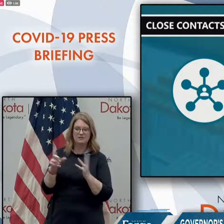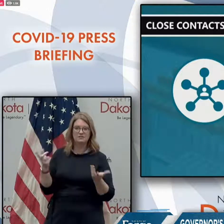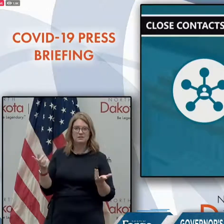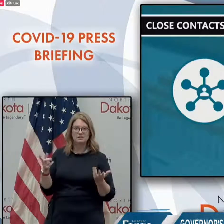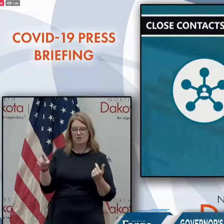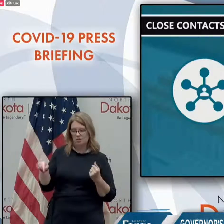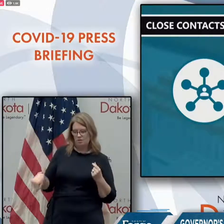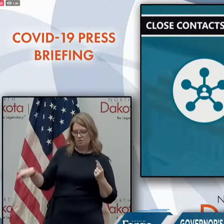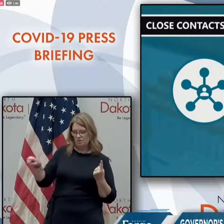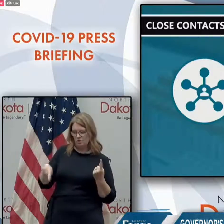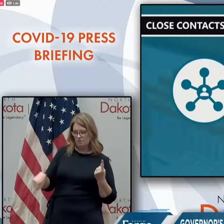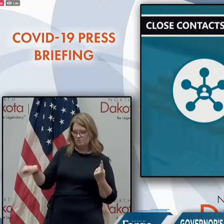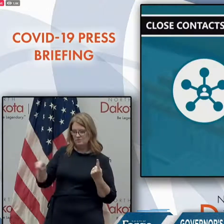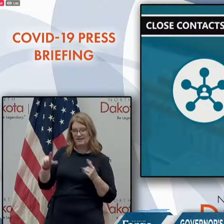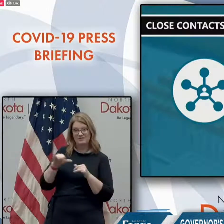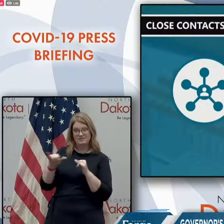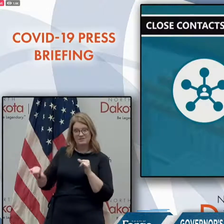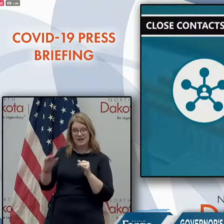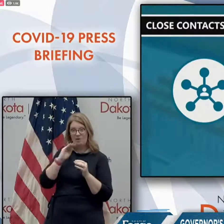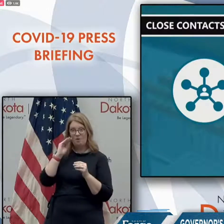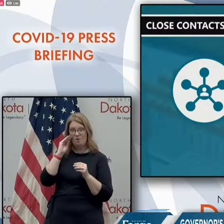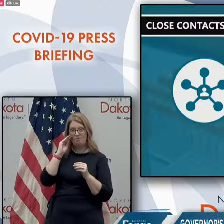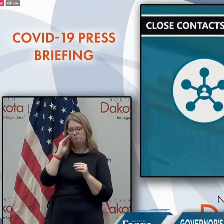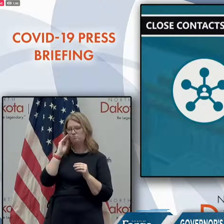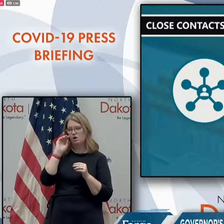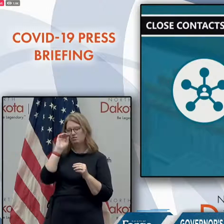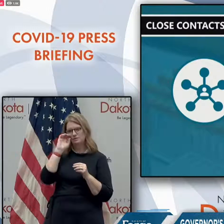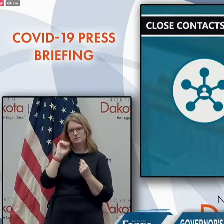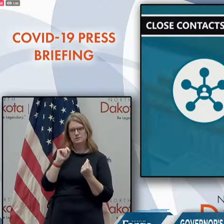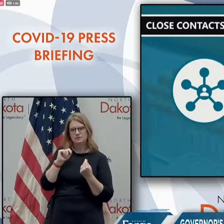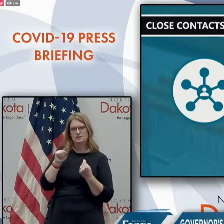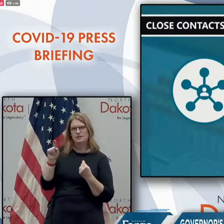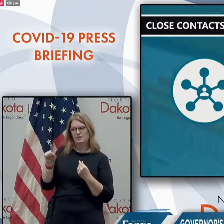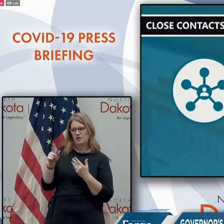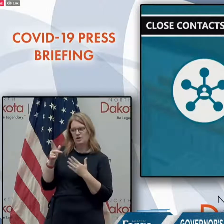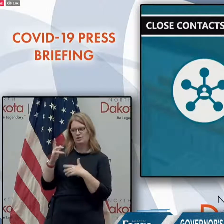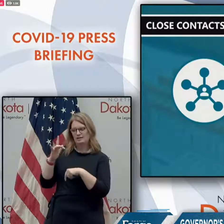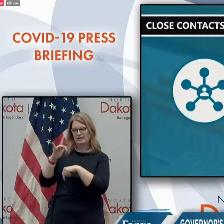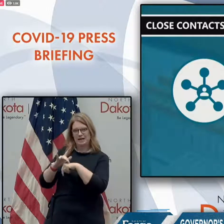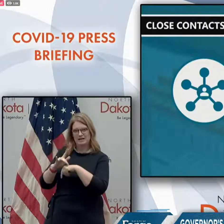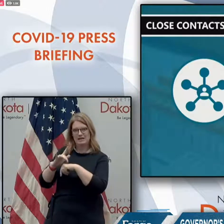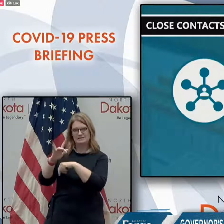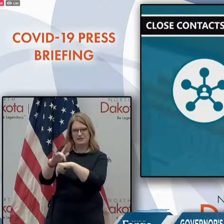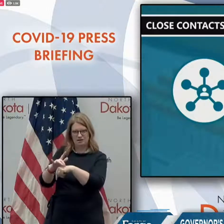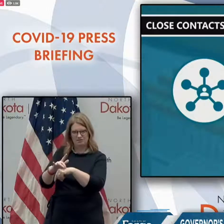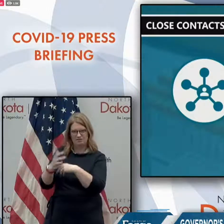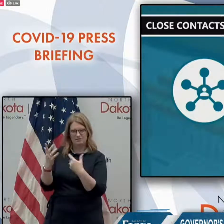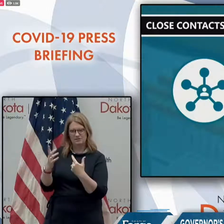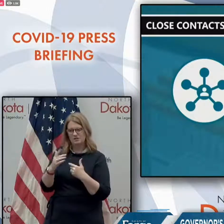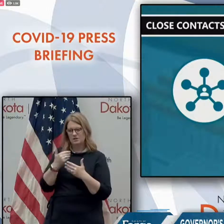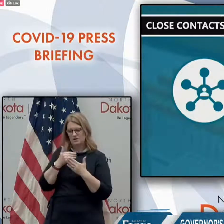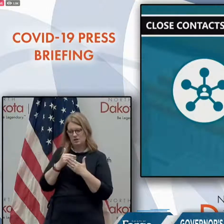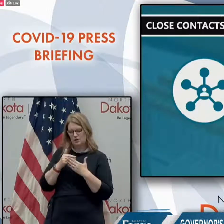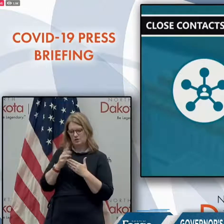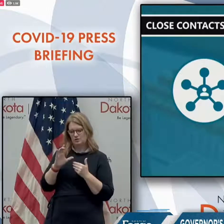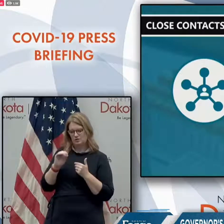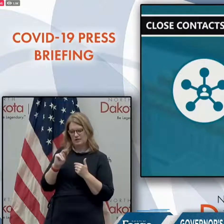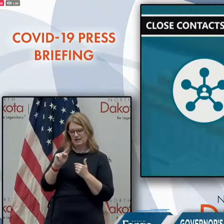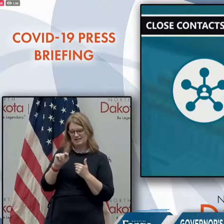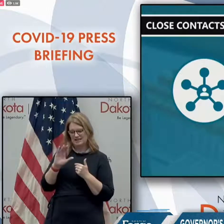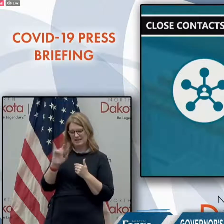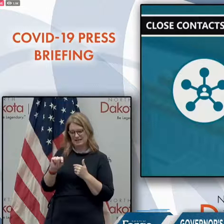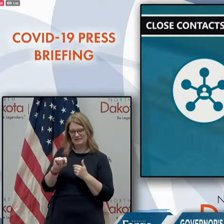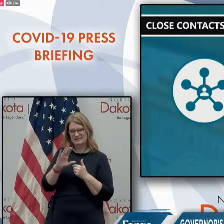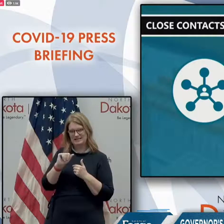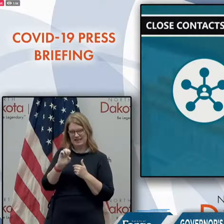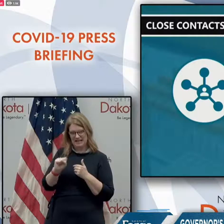those individuals don't have to stay home. They're contacts to contacts. So it's just the close contacts to cases that have